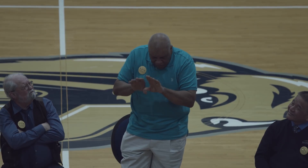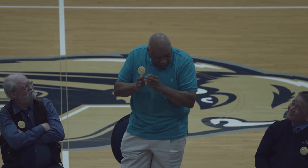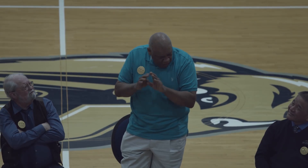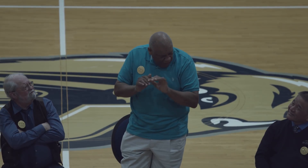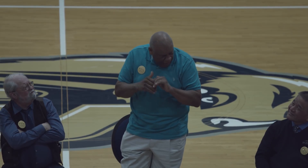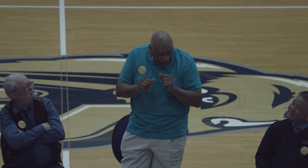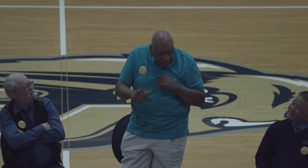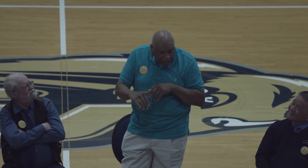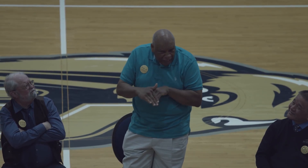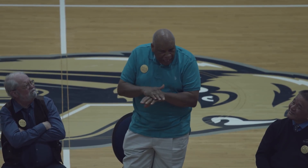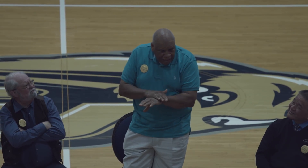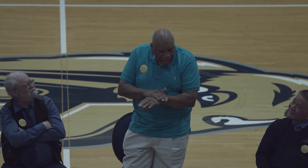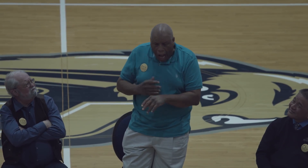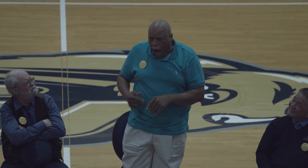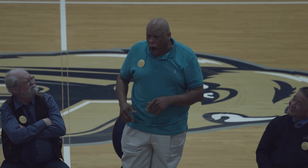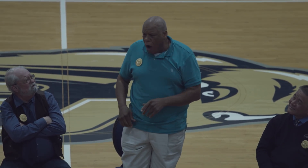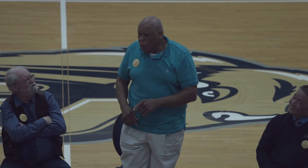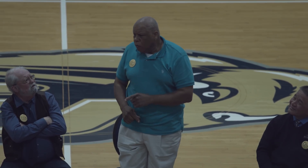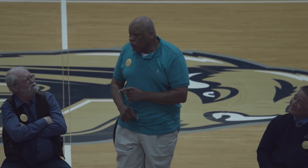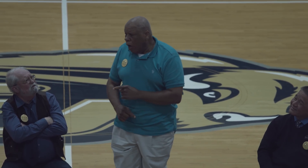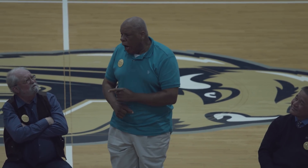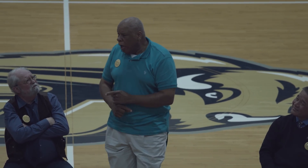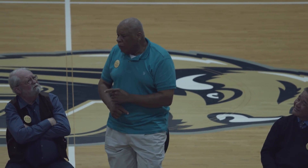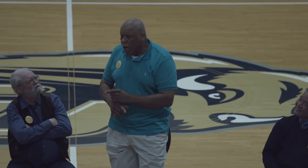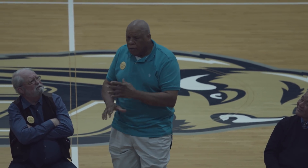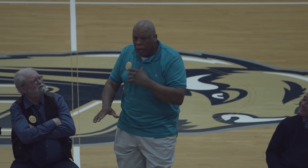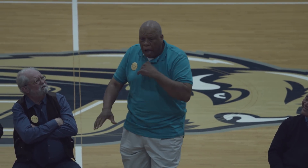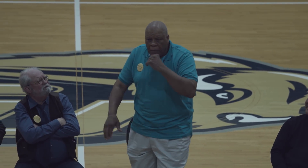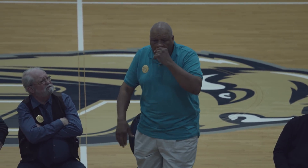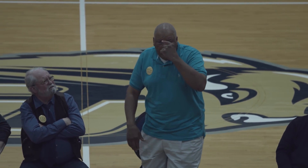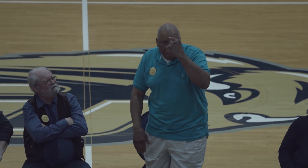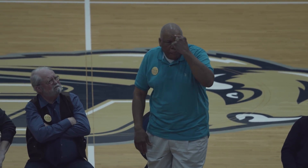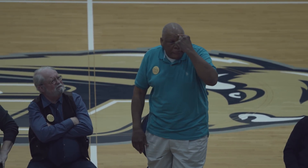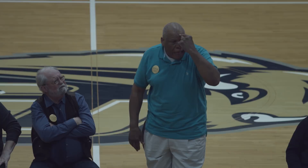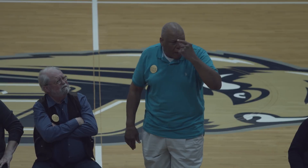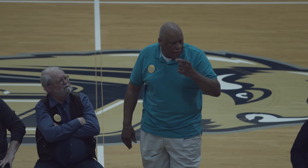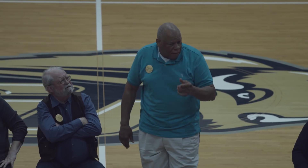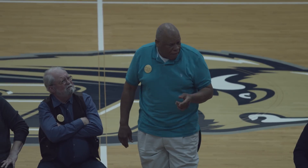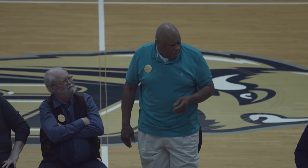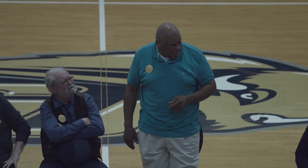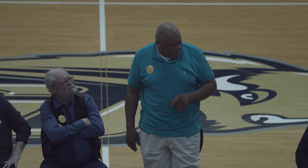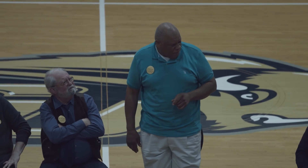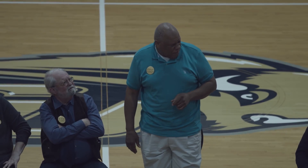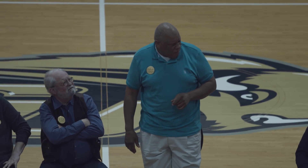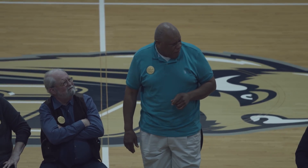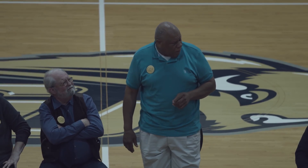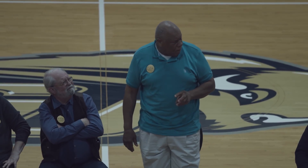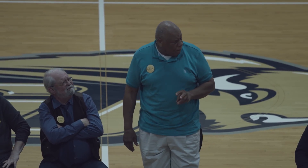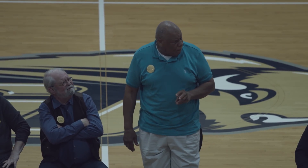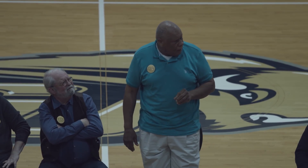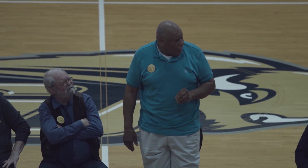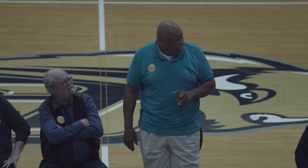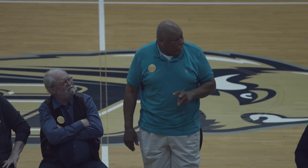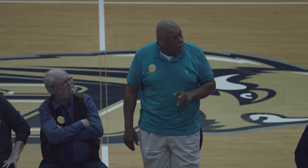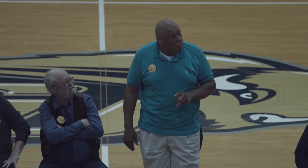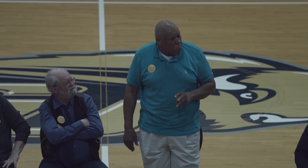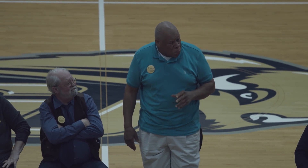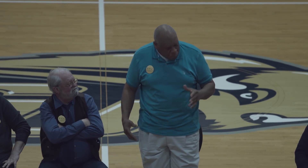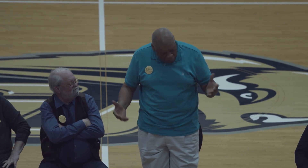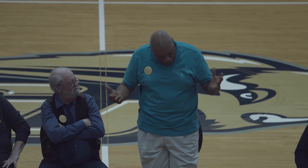And I said, you know what? All of these buildings are chained up. I can't enter the buildings. What are you thinking?